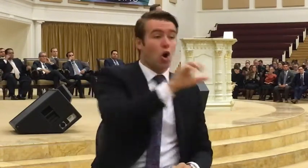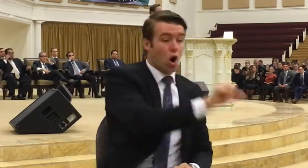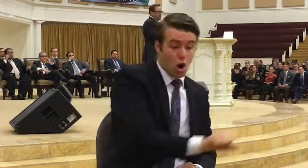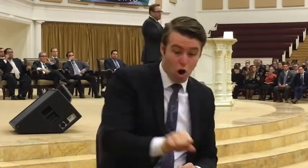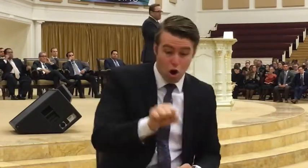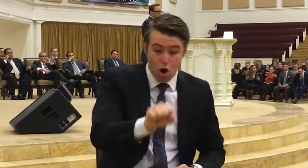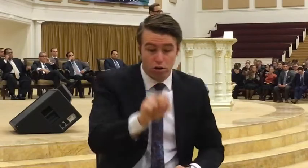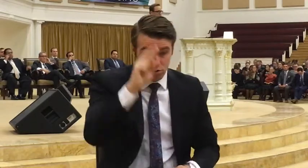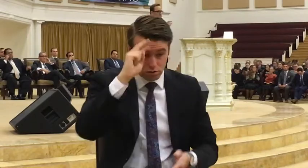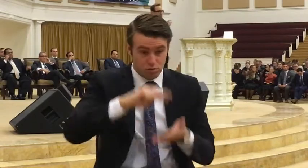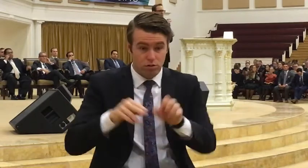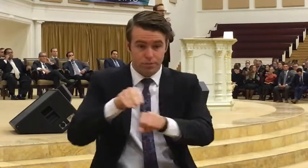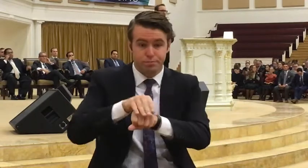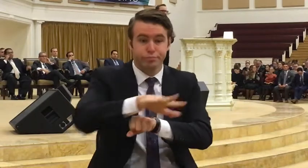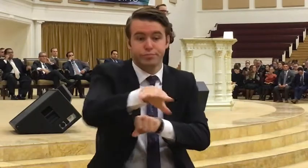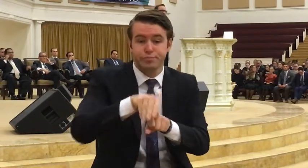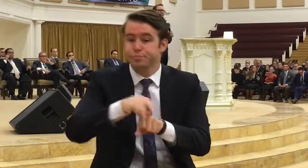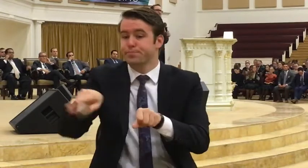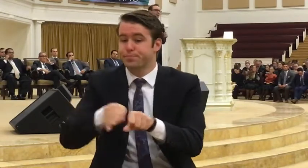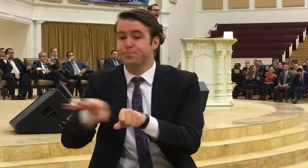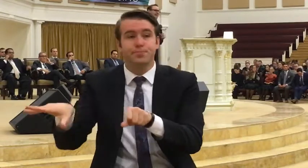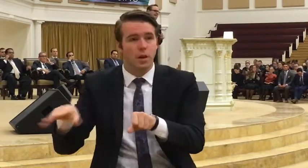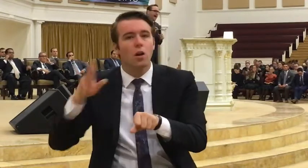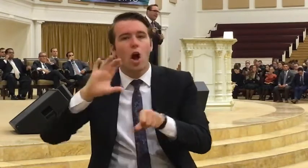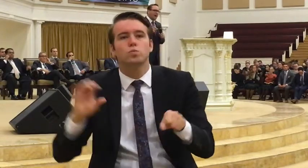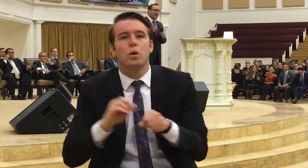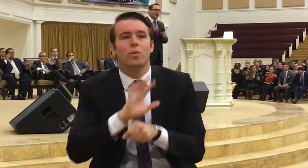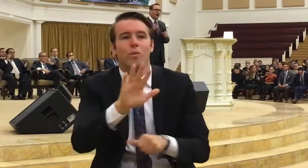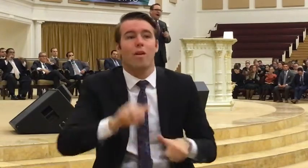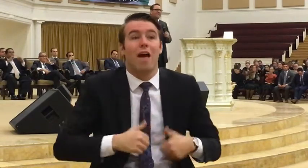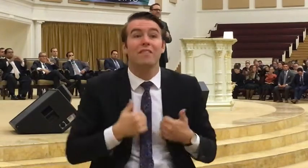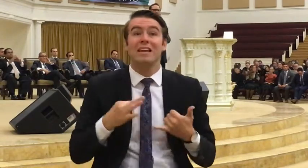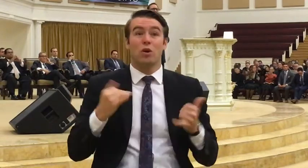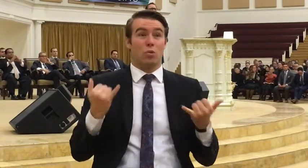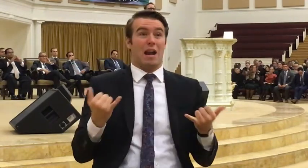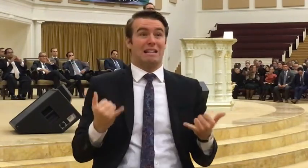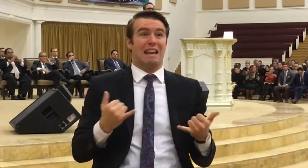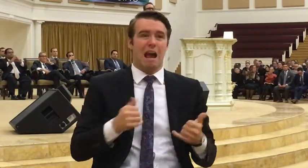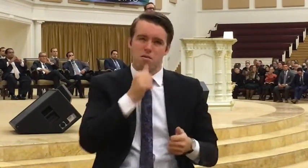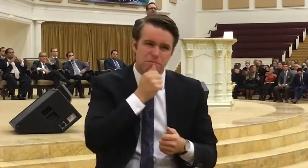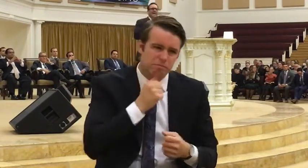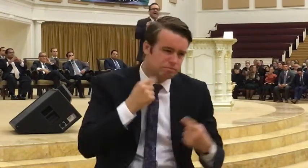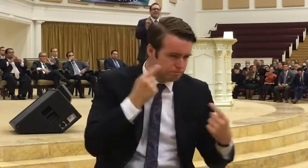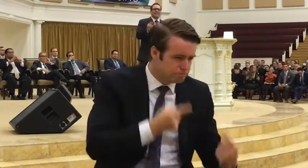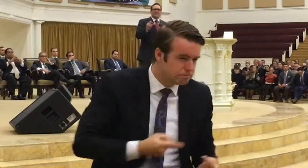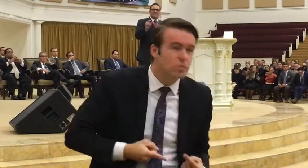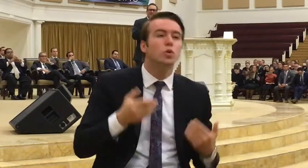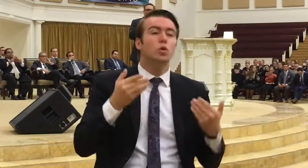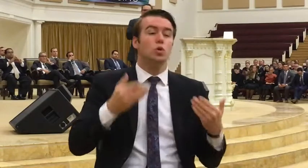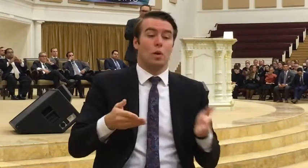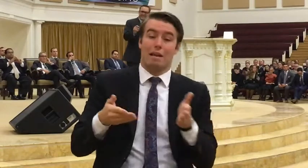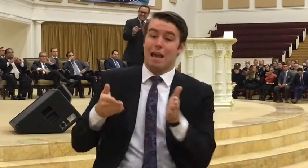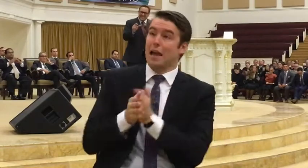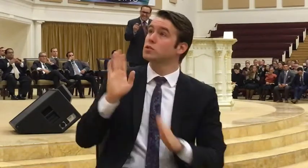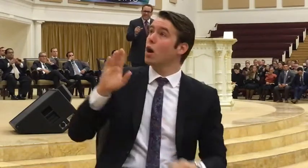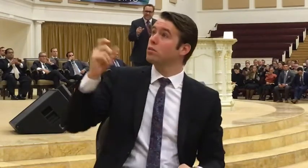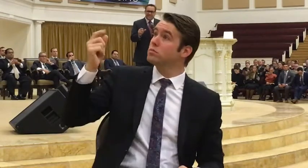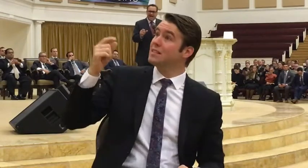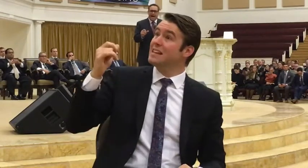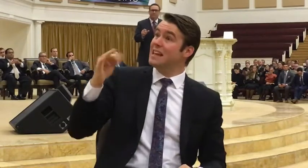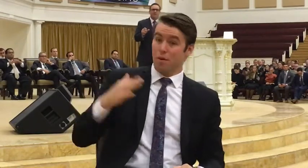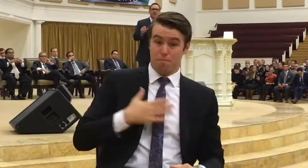in your life. And if you're in a trying time right now, ask God, in this season, if this is